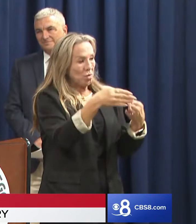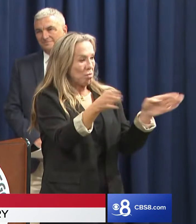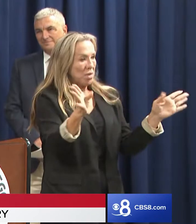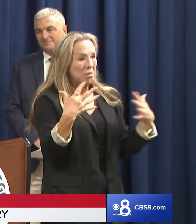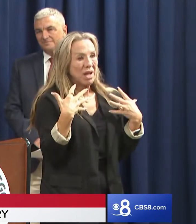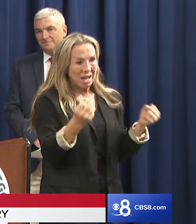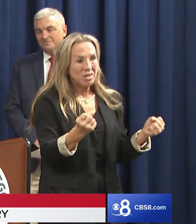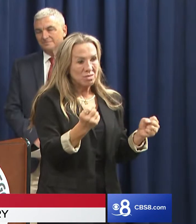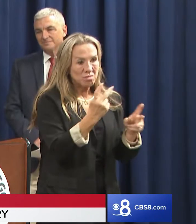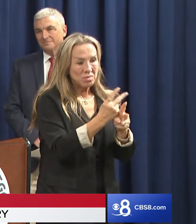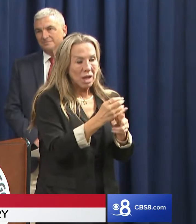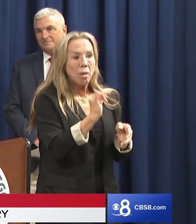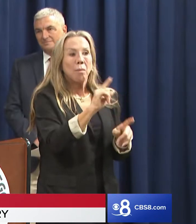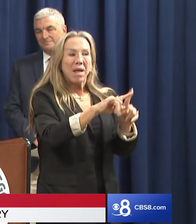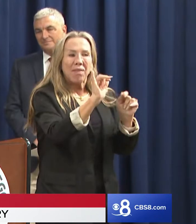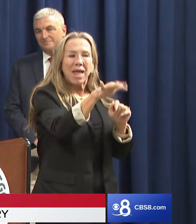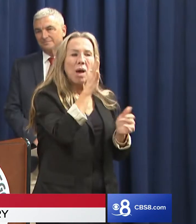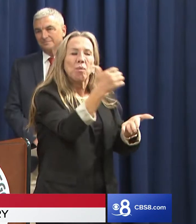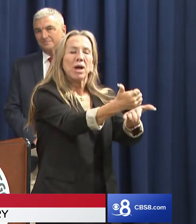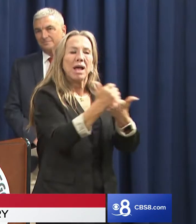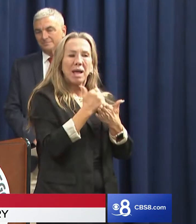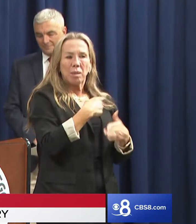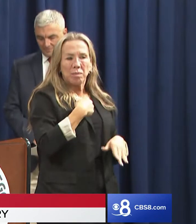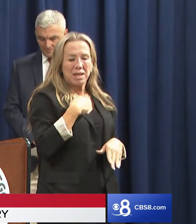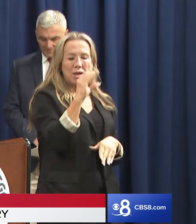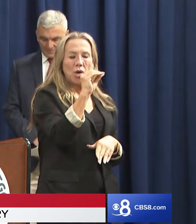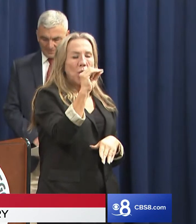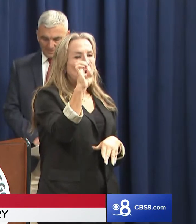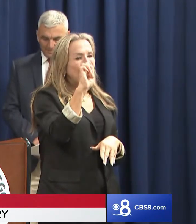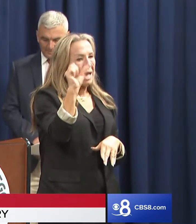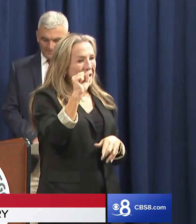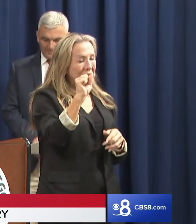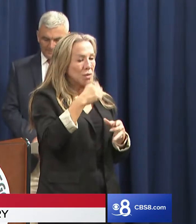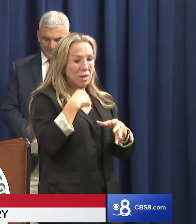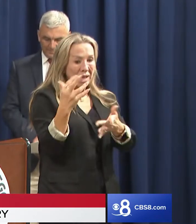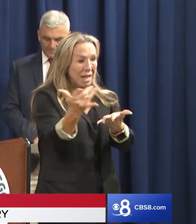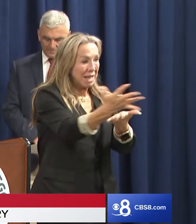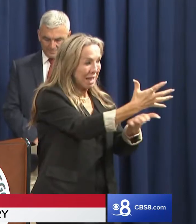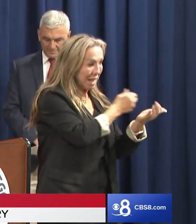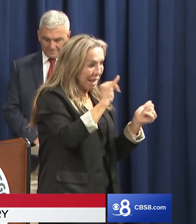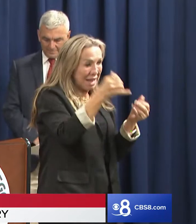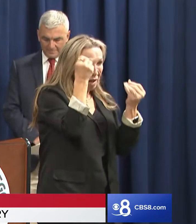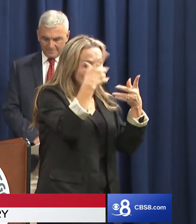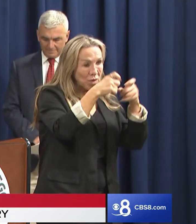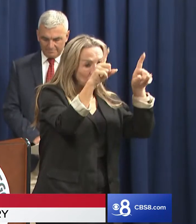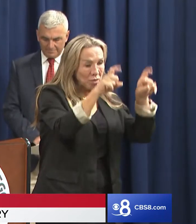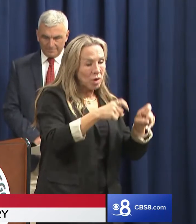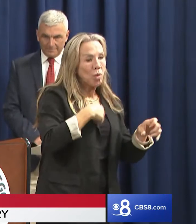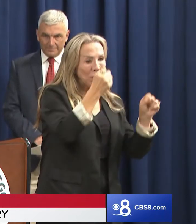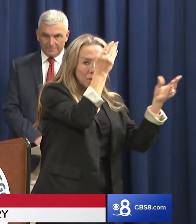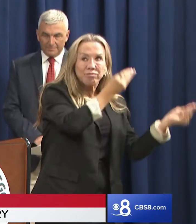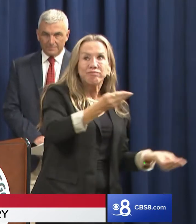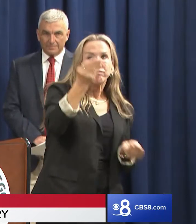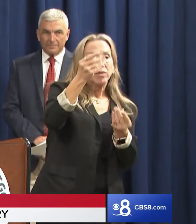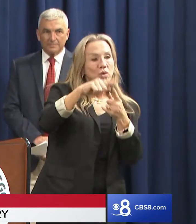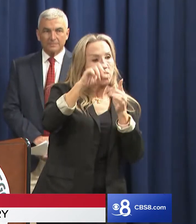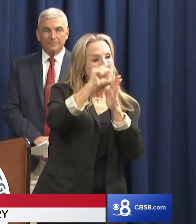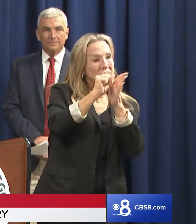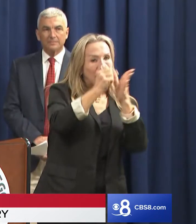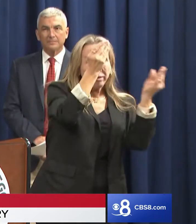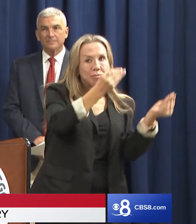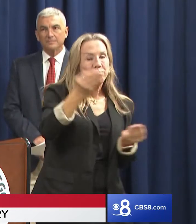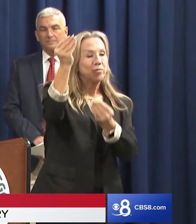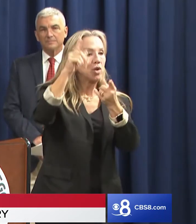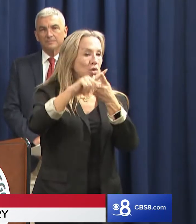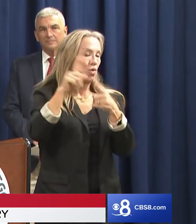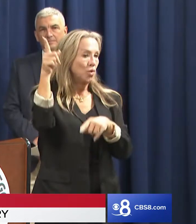the Office of Emergency Services to articulate to the state and federal government what the overall economic impacts are, and if